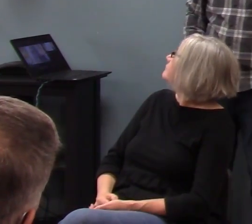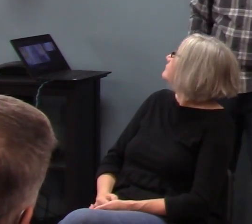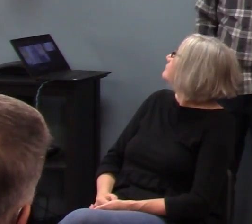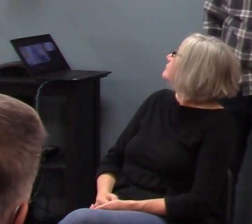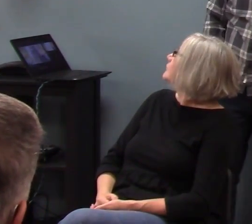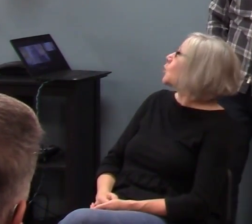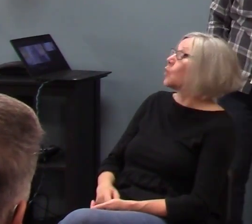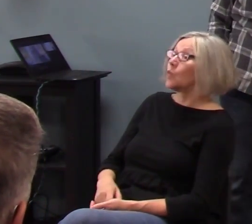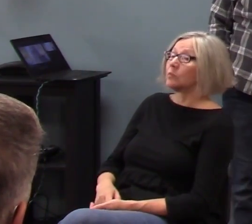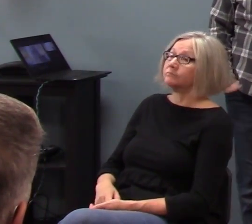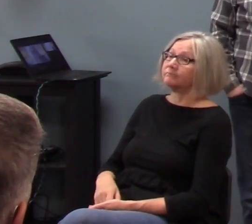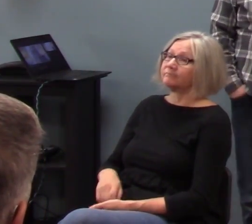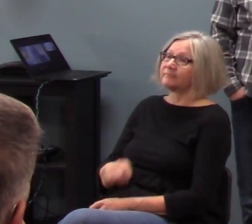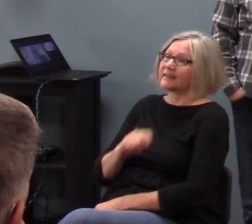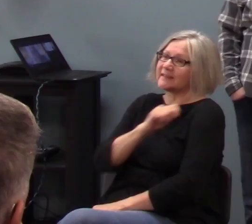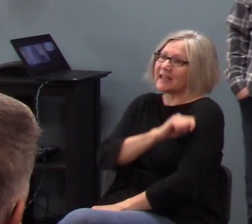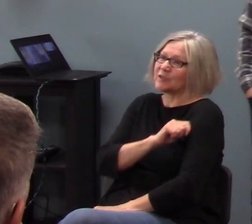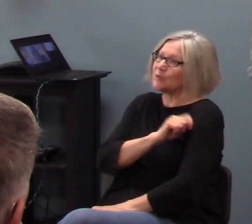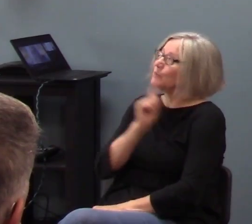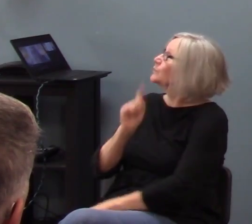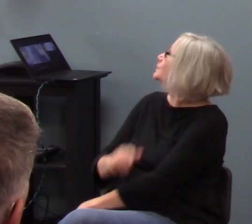tattoos out of it?